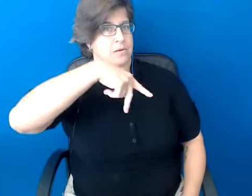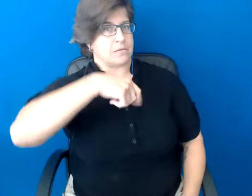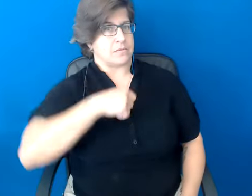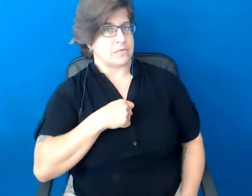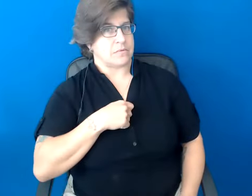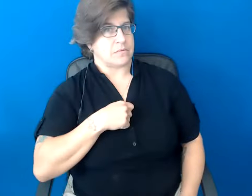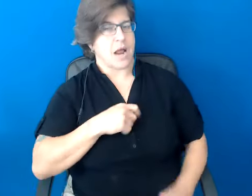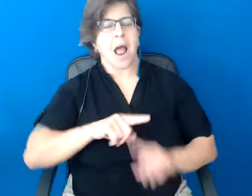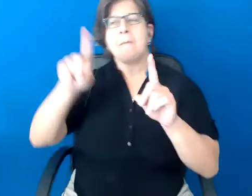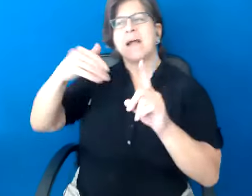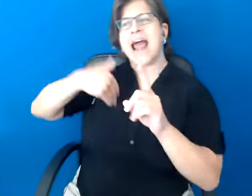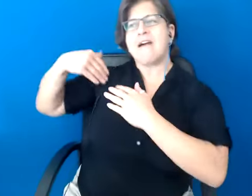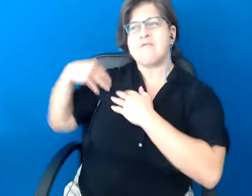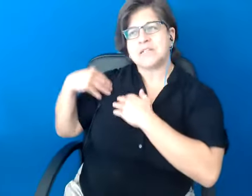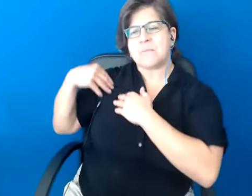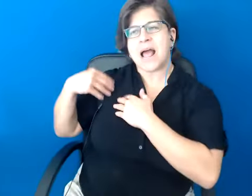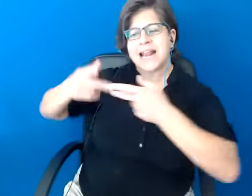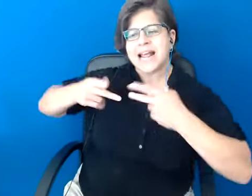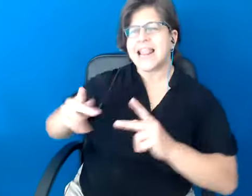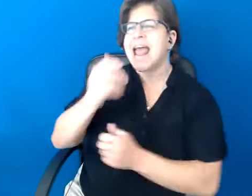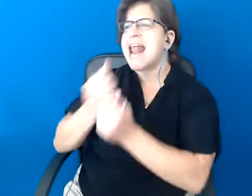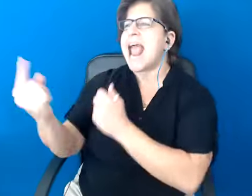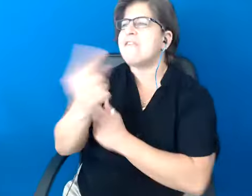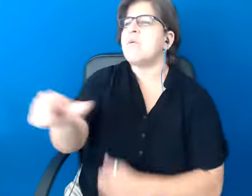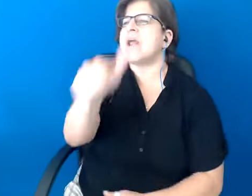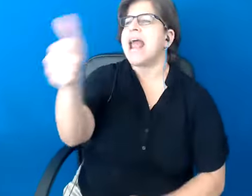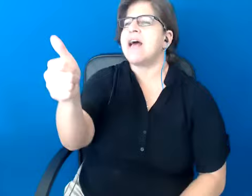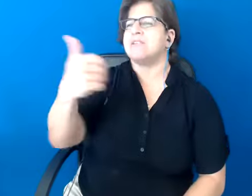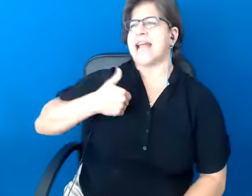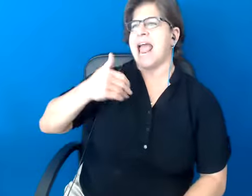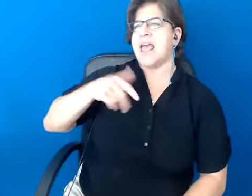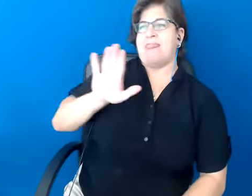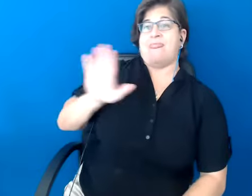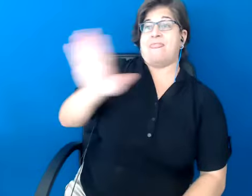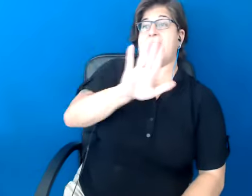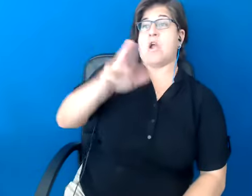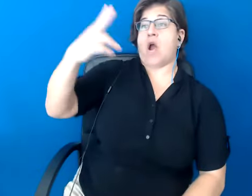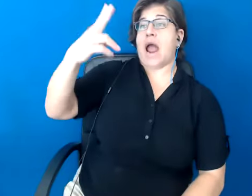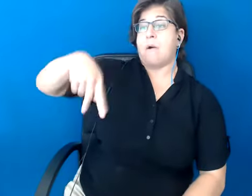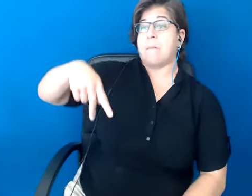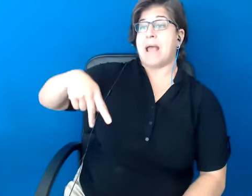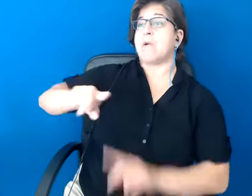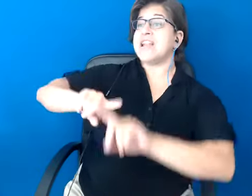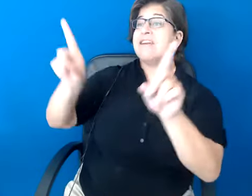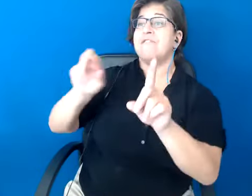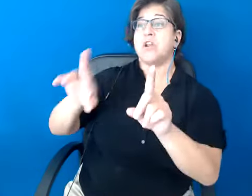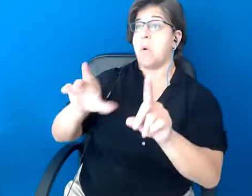opinion. I got a right to my higher power, and but I have a responsibility to